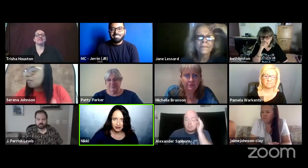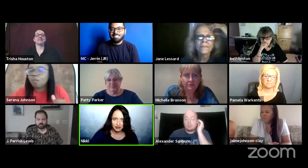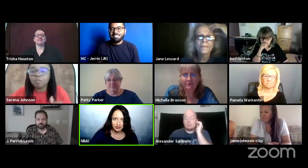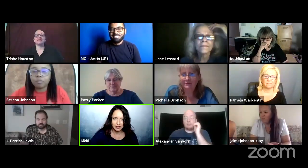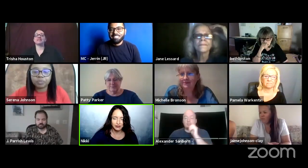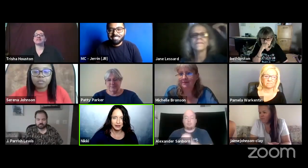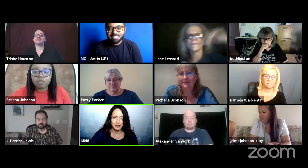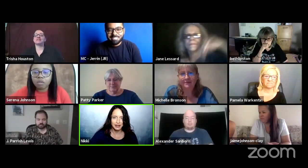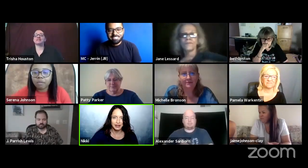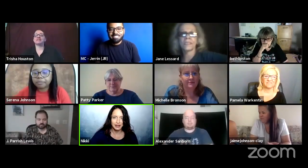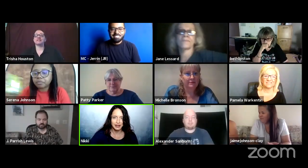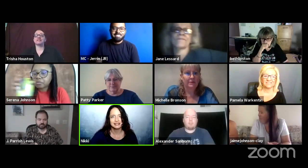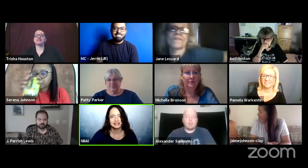for coming.